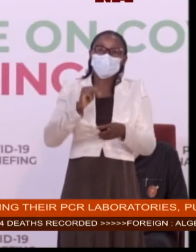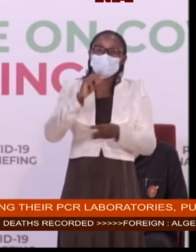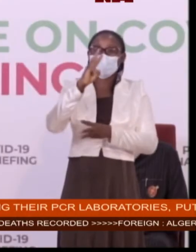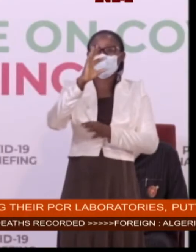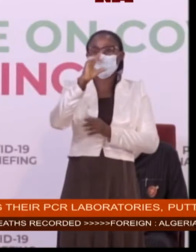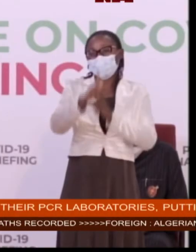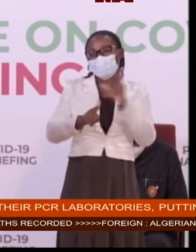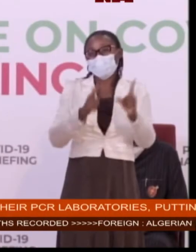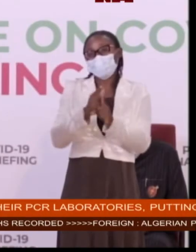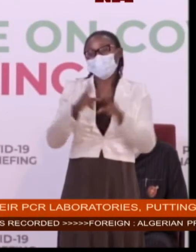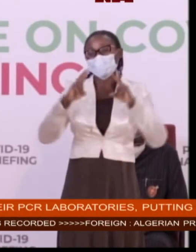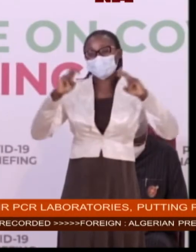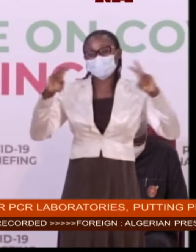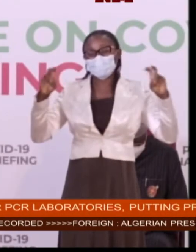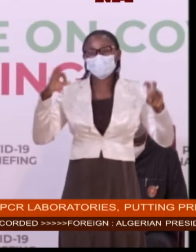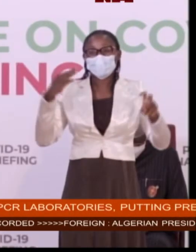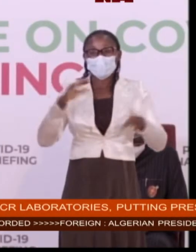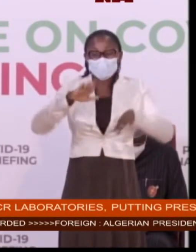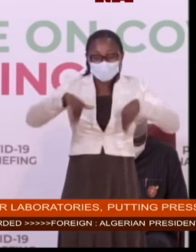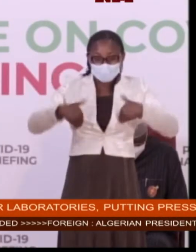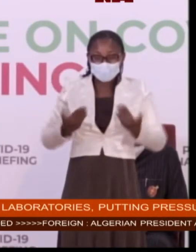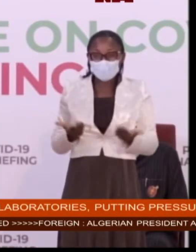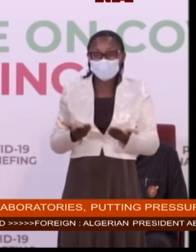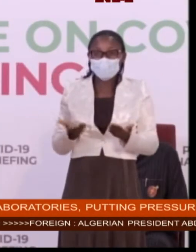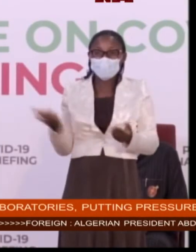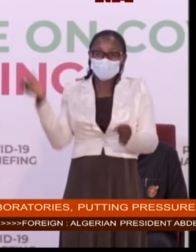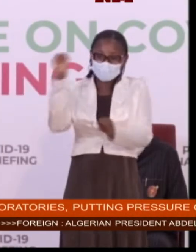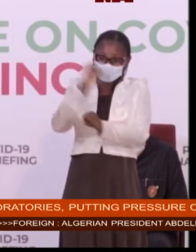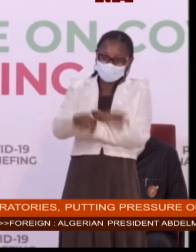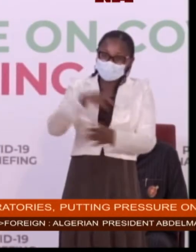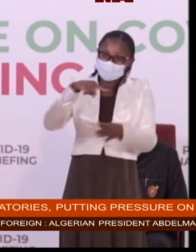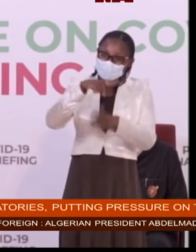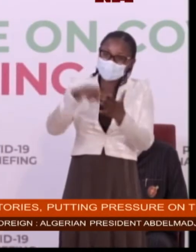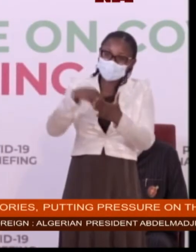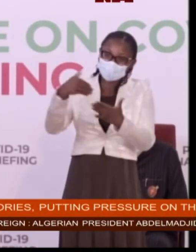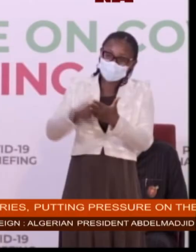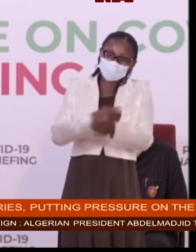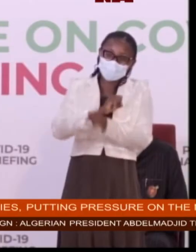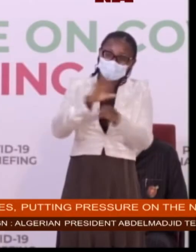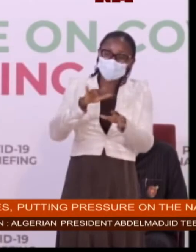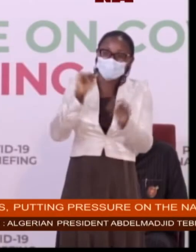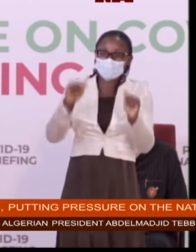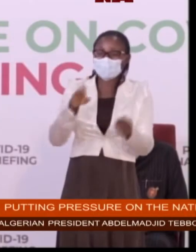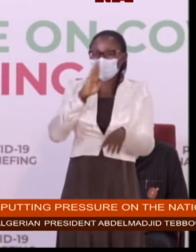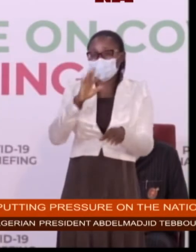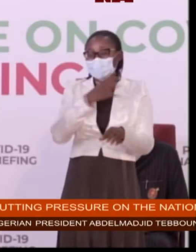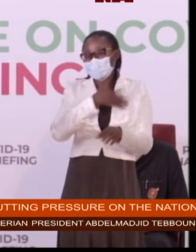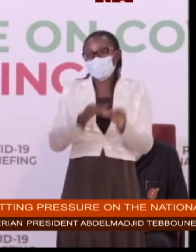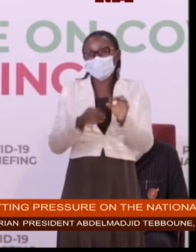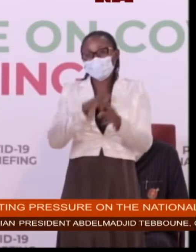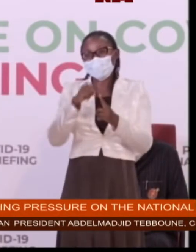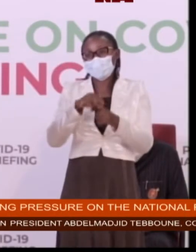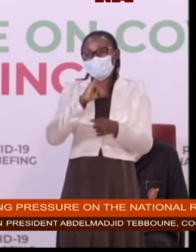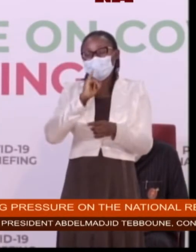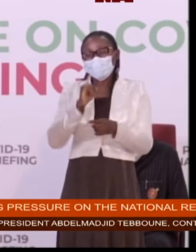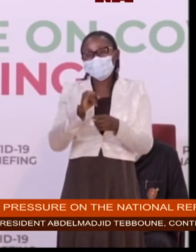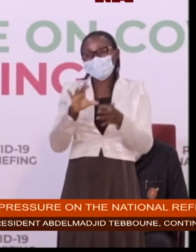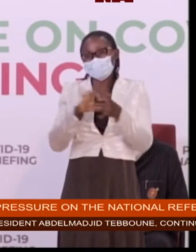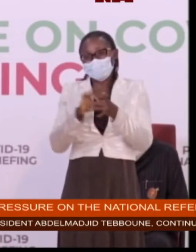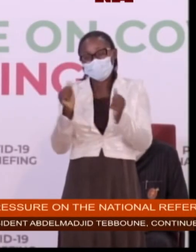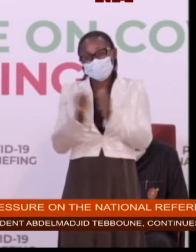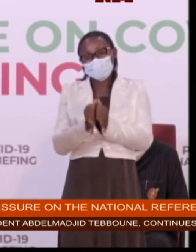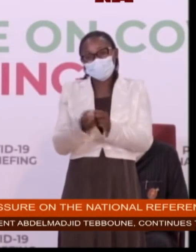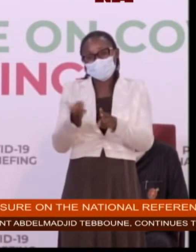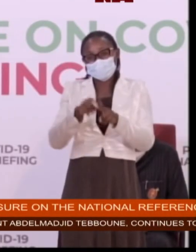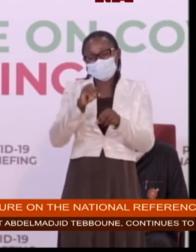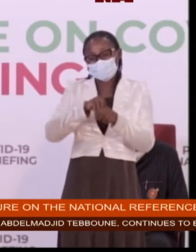of how prevalent this new variant is and whether it is actually associated with increased transmission in other